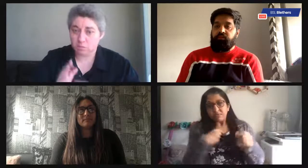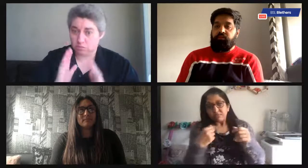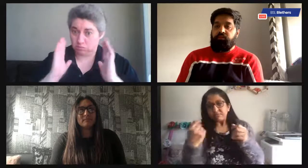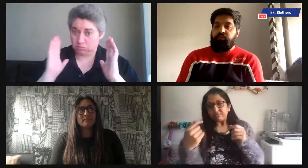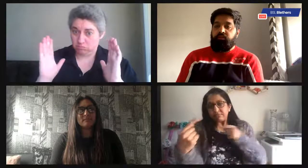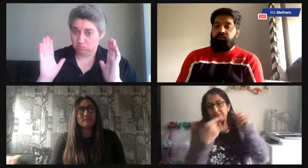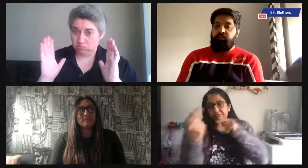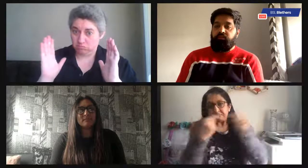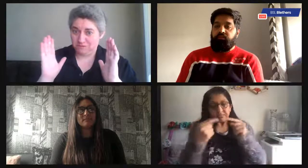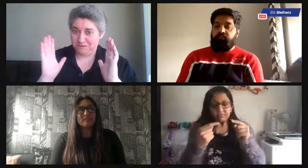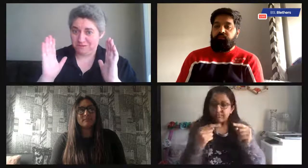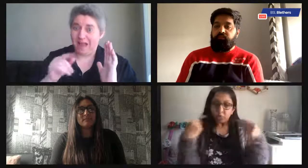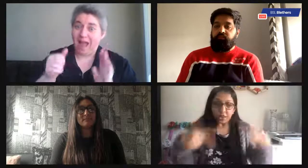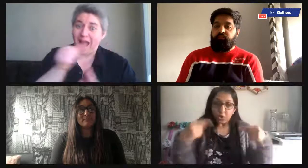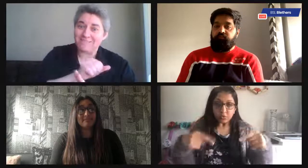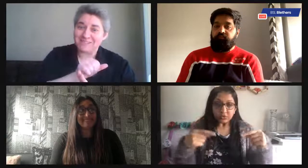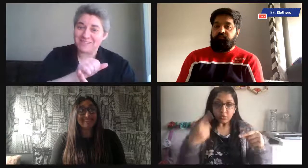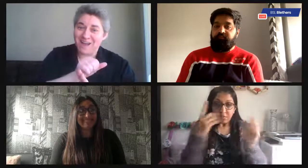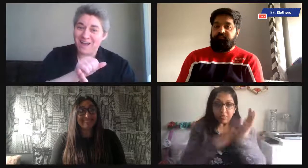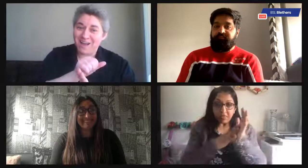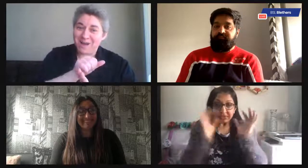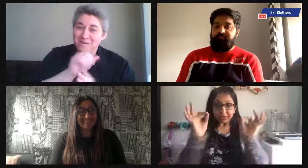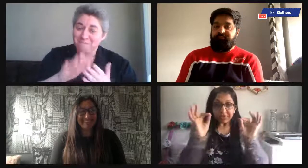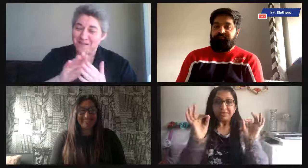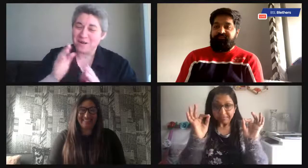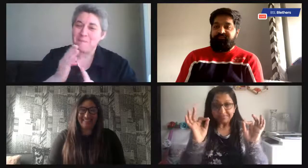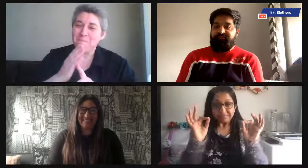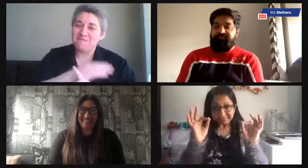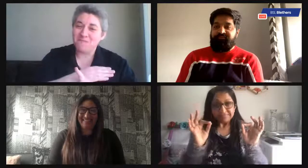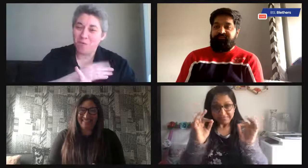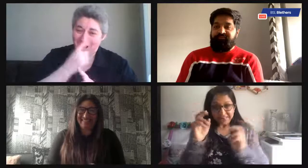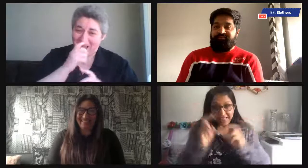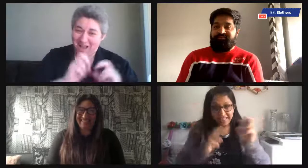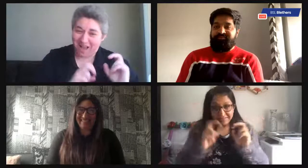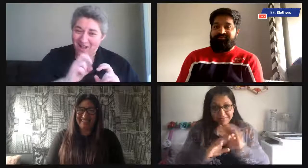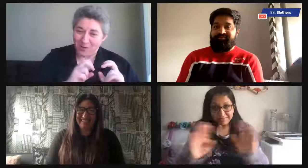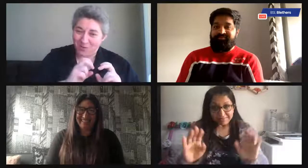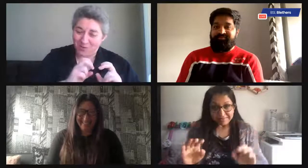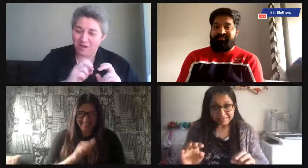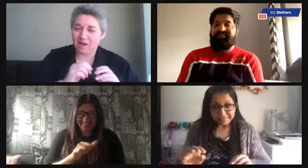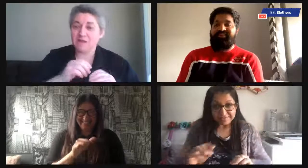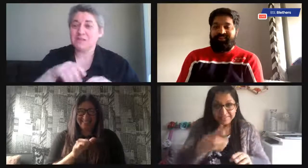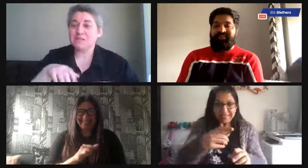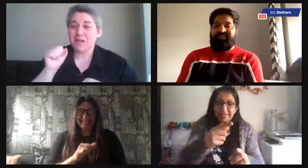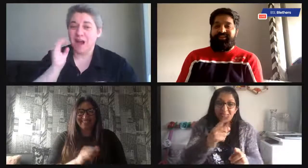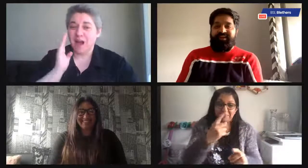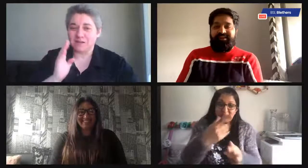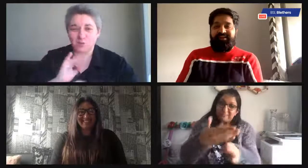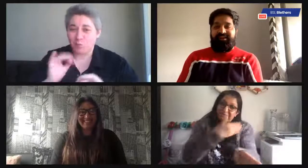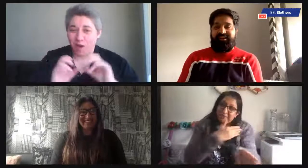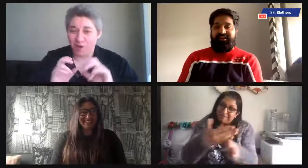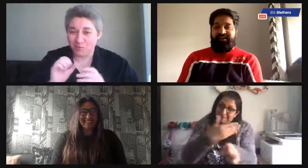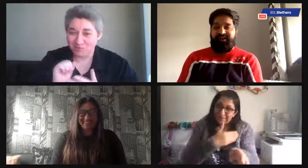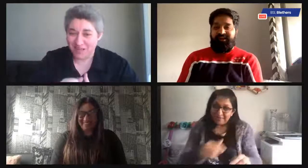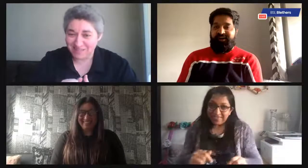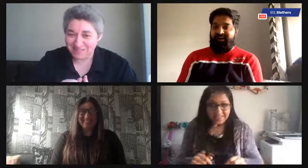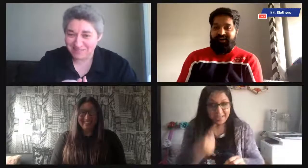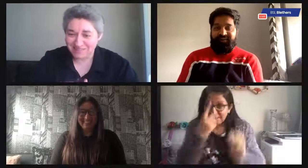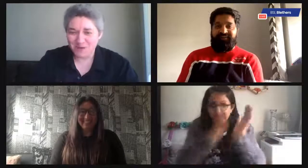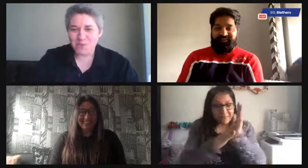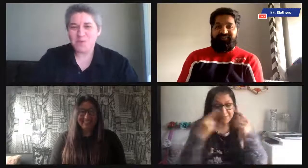any fighting during that time, so that there's no competition allowed. You must be good. Oh, but you can argue